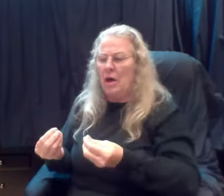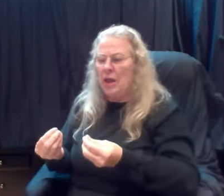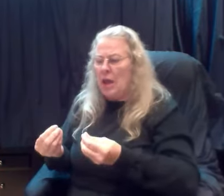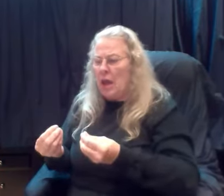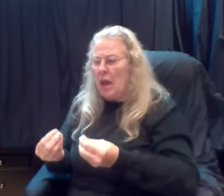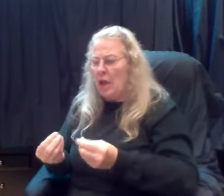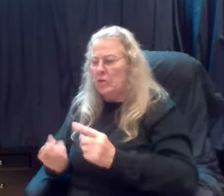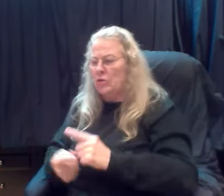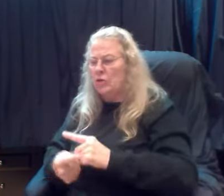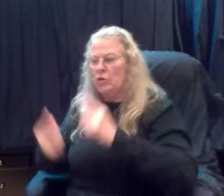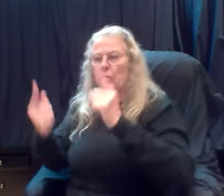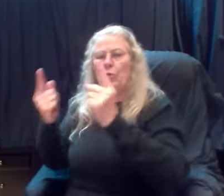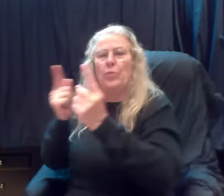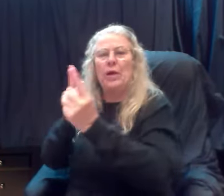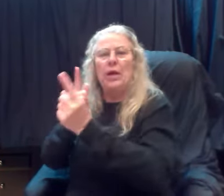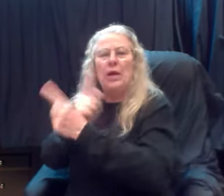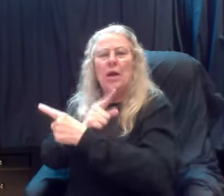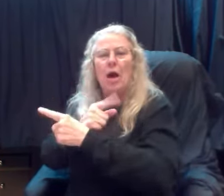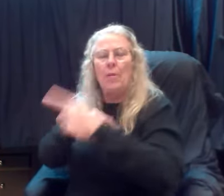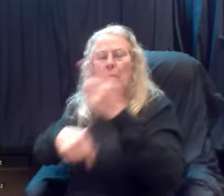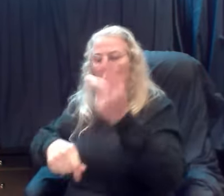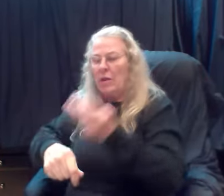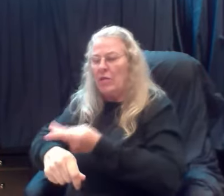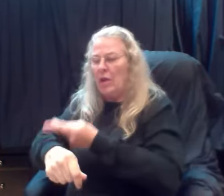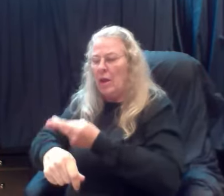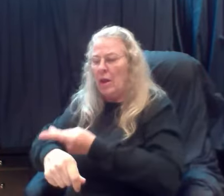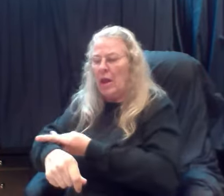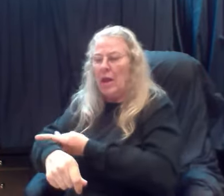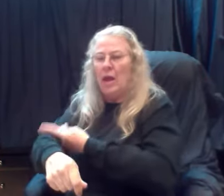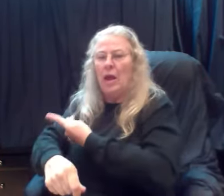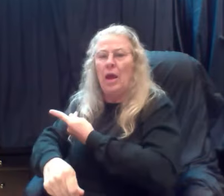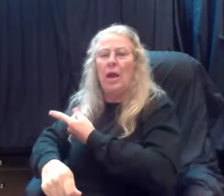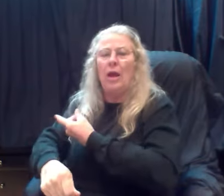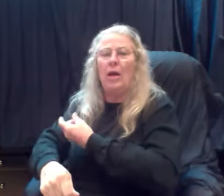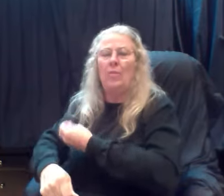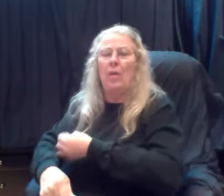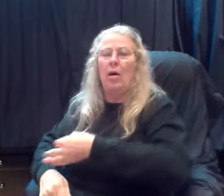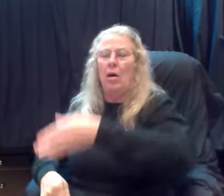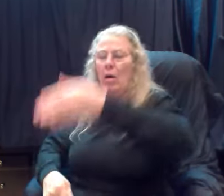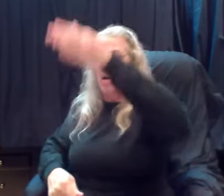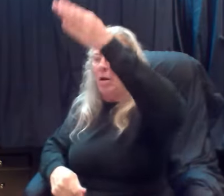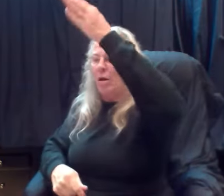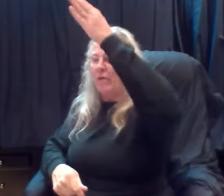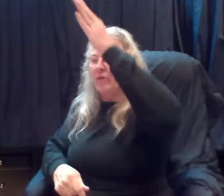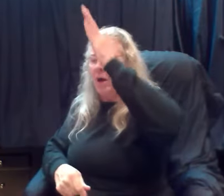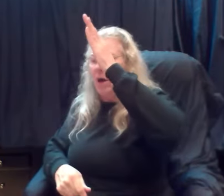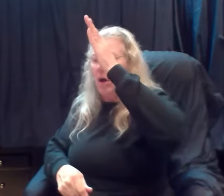And to become the Lamb of God.